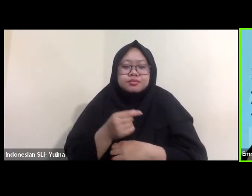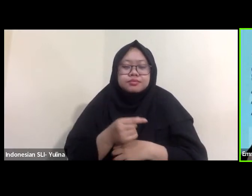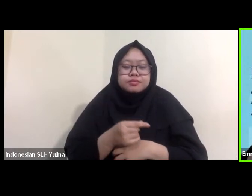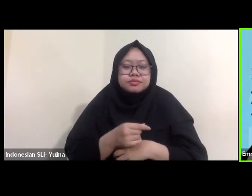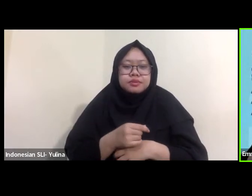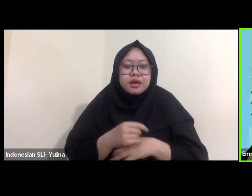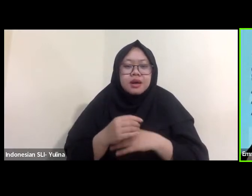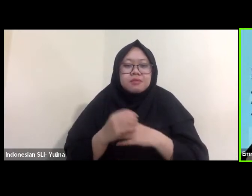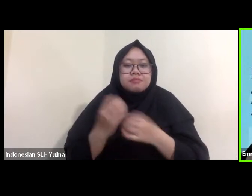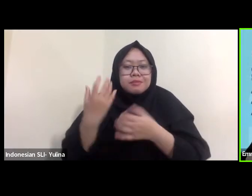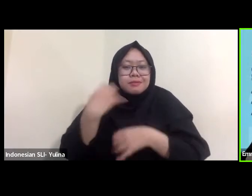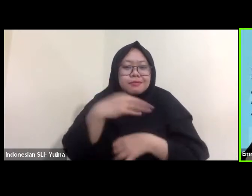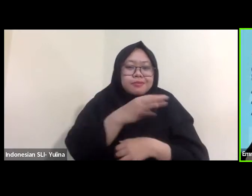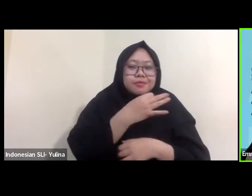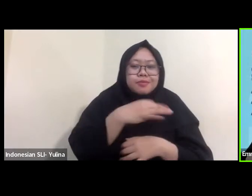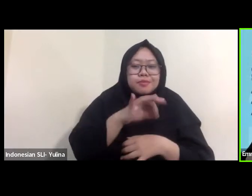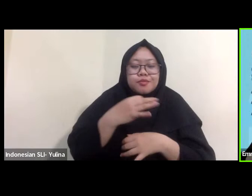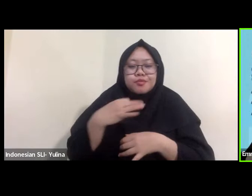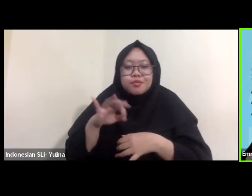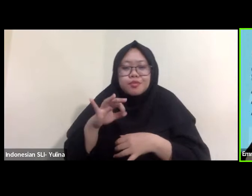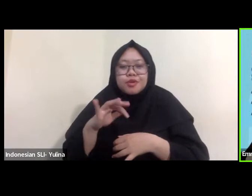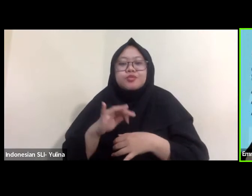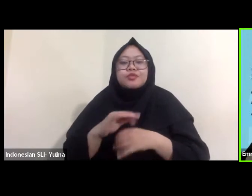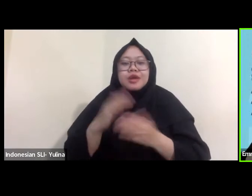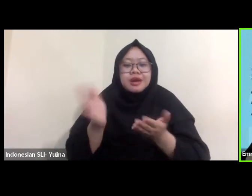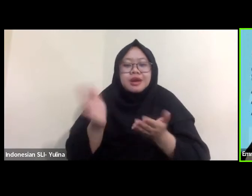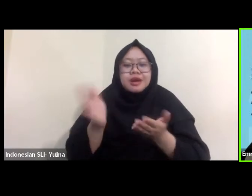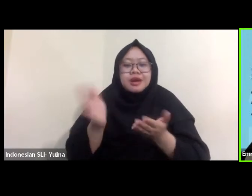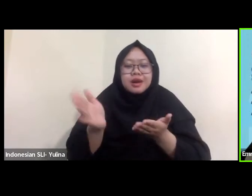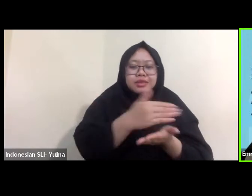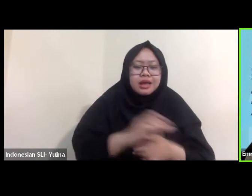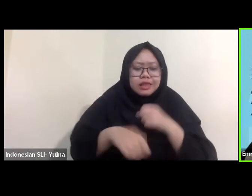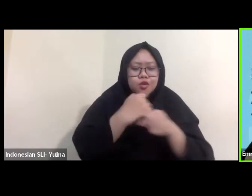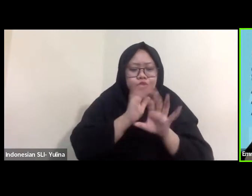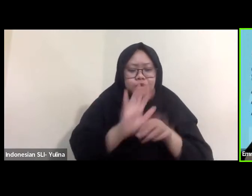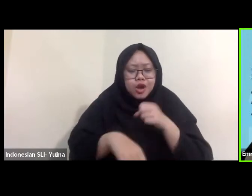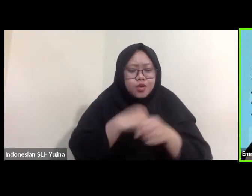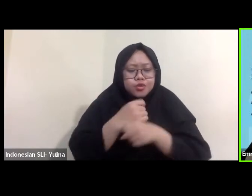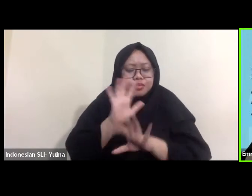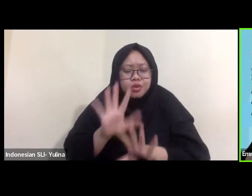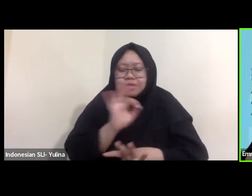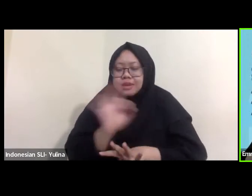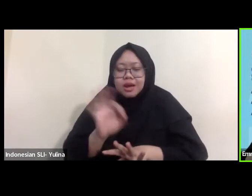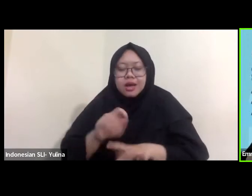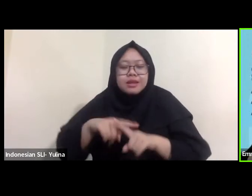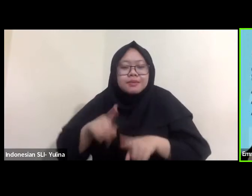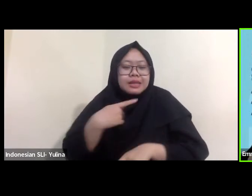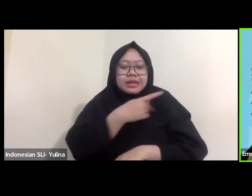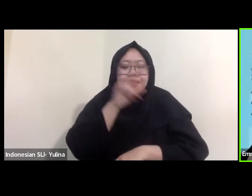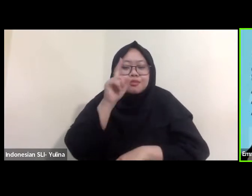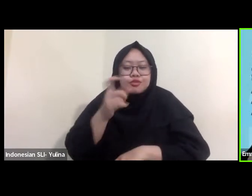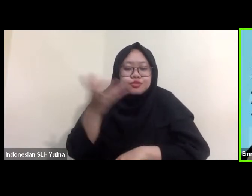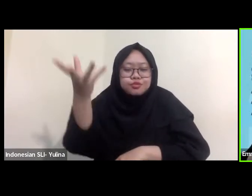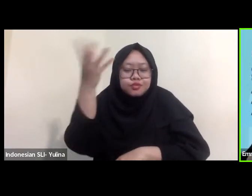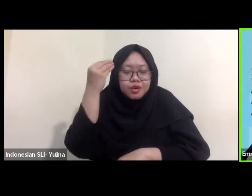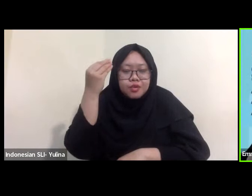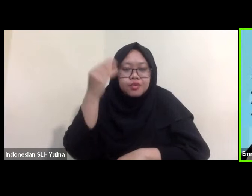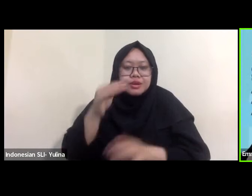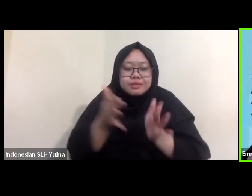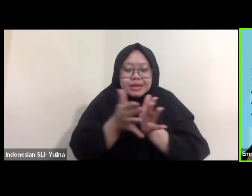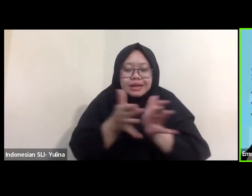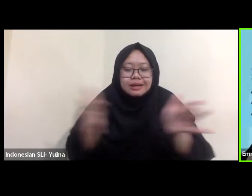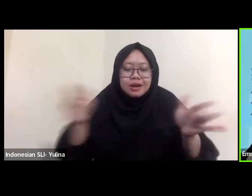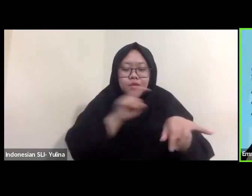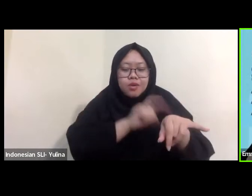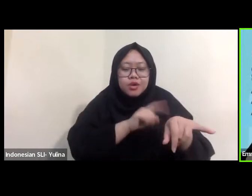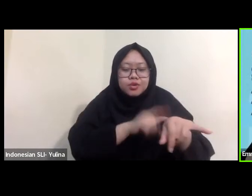basis where we collect data on these children, but we need to know on a more regular basis which children are dropping out and why,